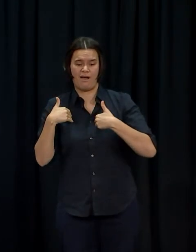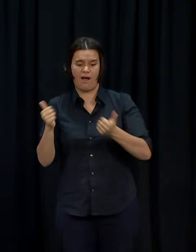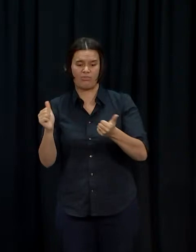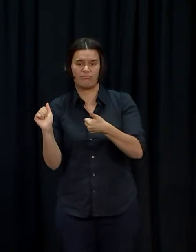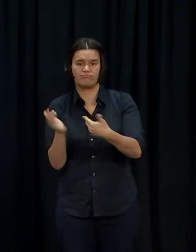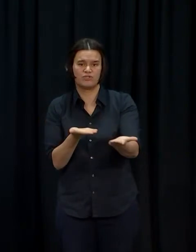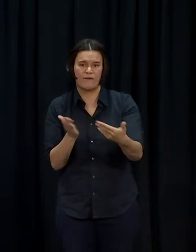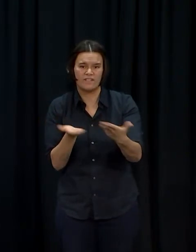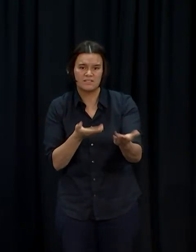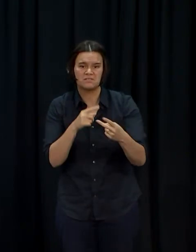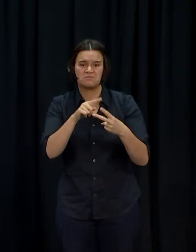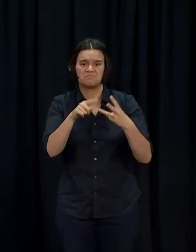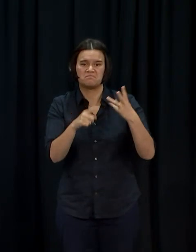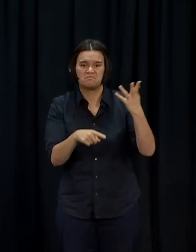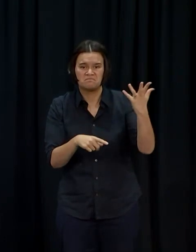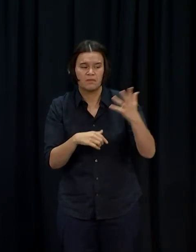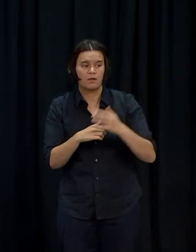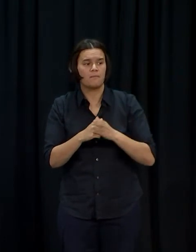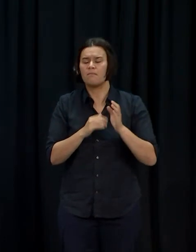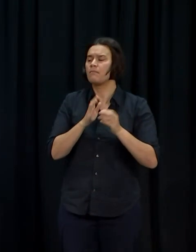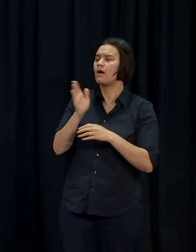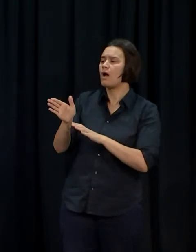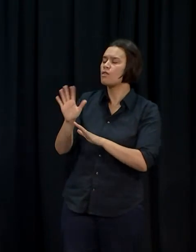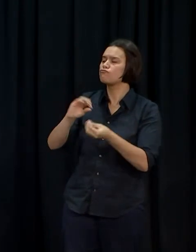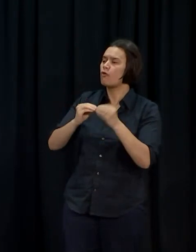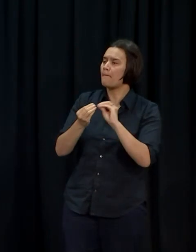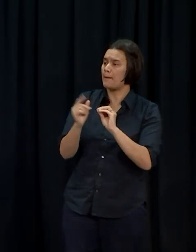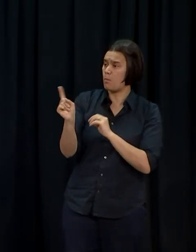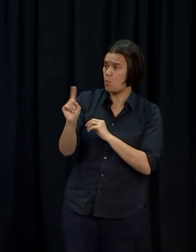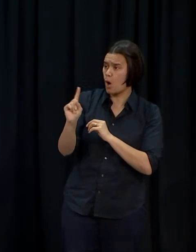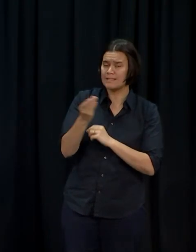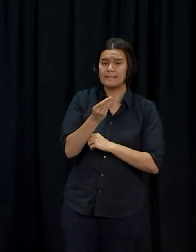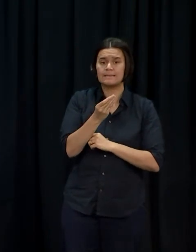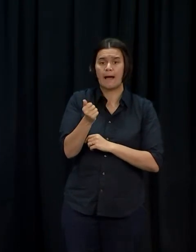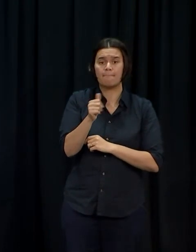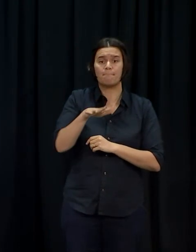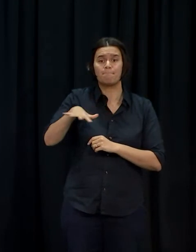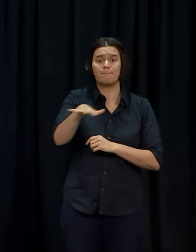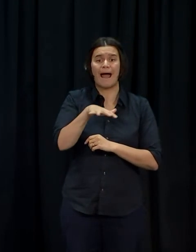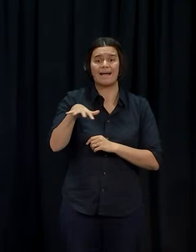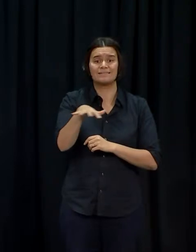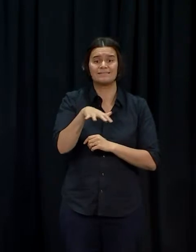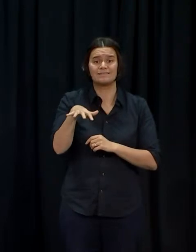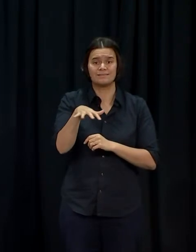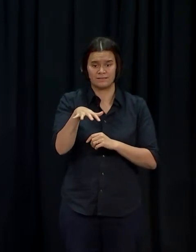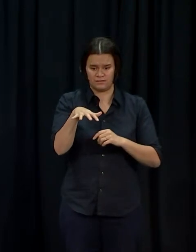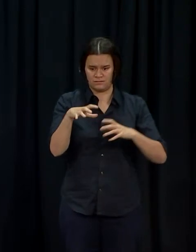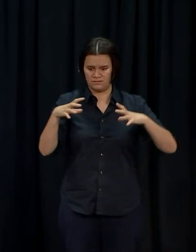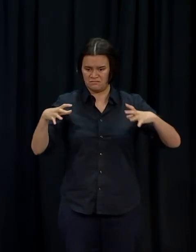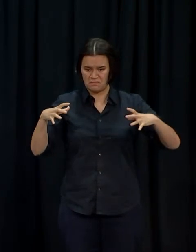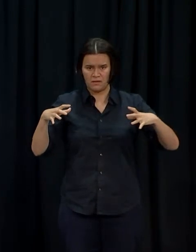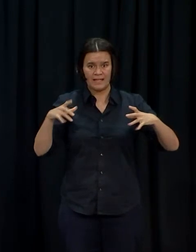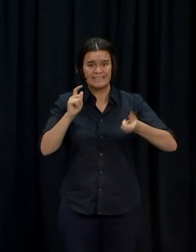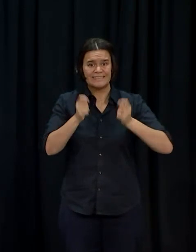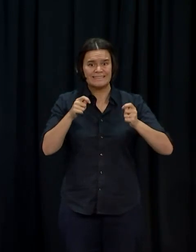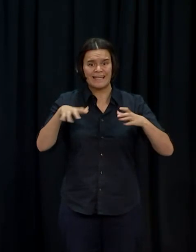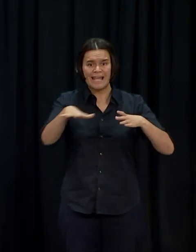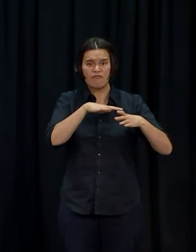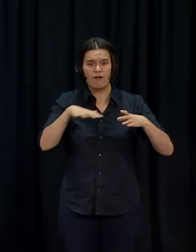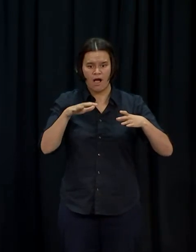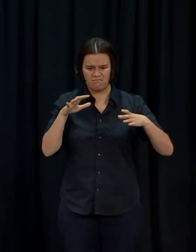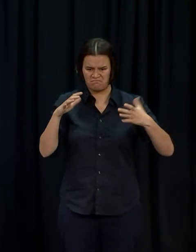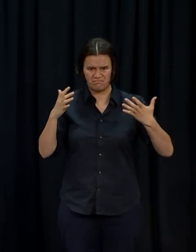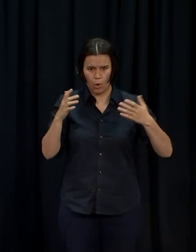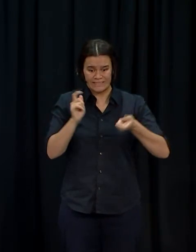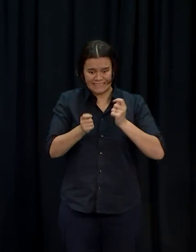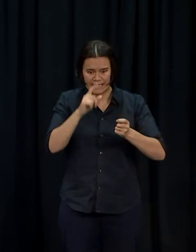testing services. And in addition, is that there's some places that don't have testing areas. There's places all over the country where you're not